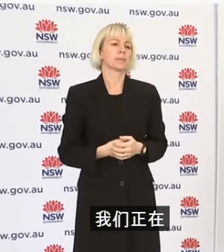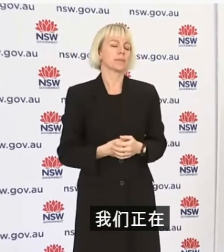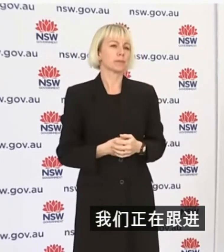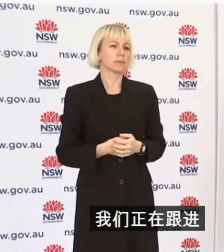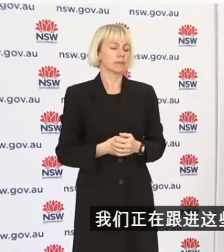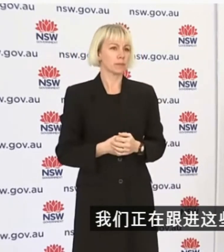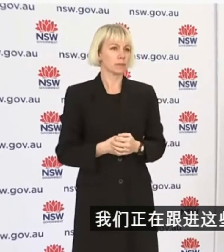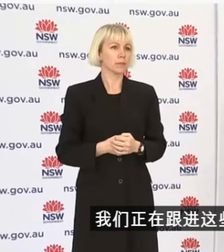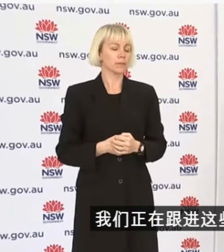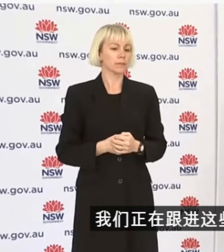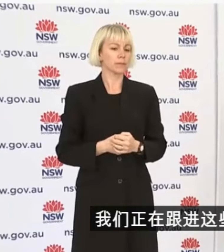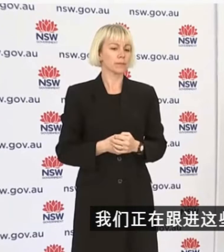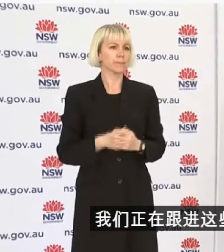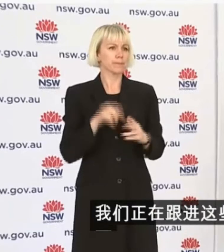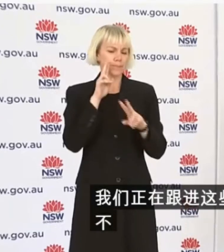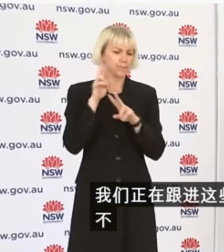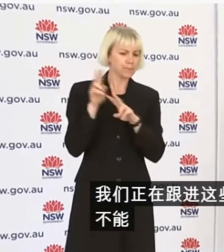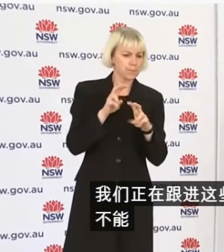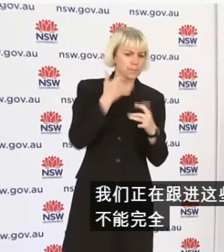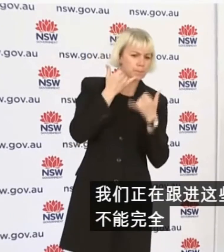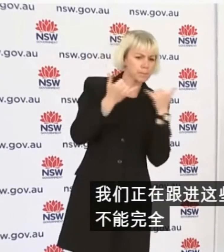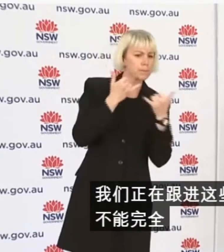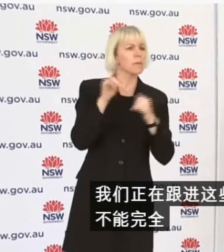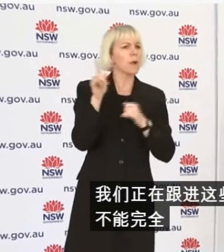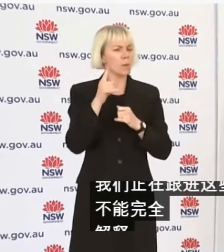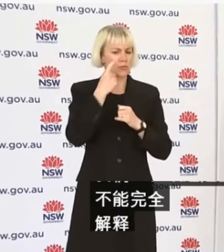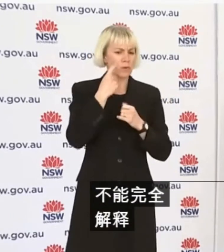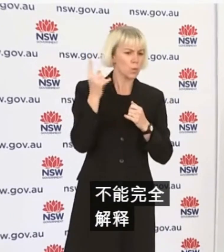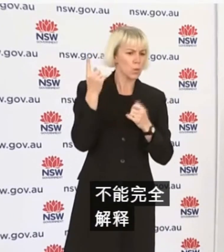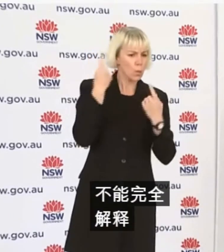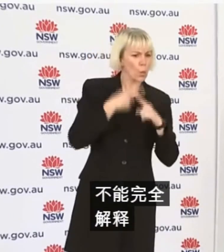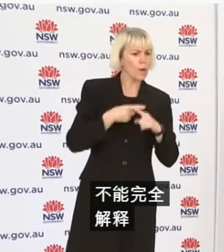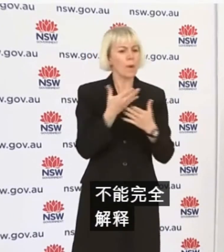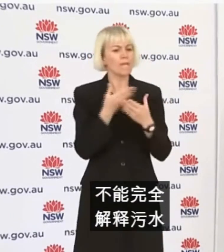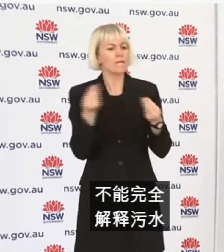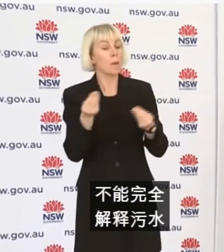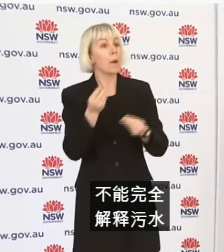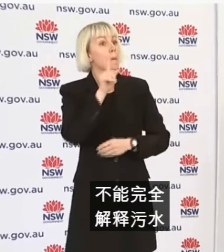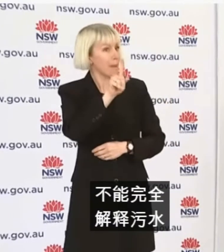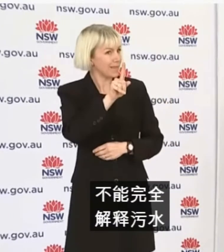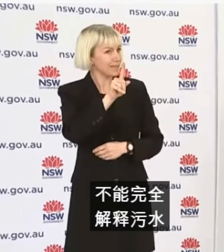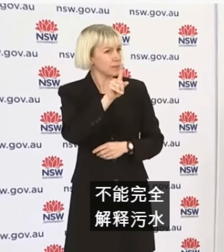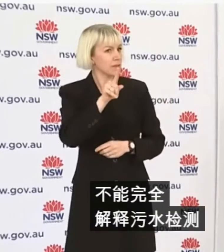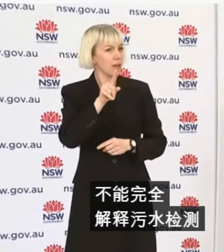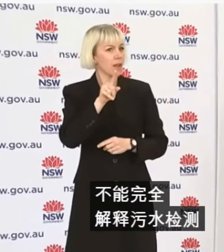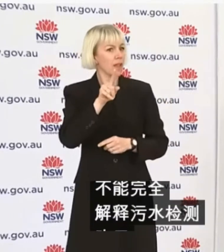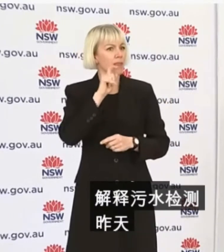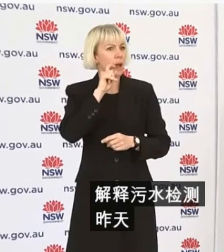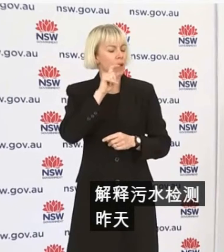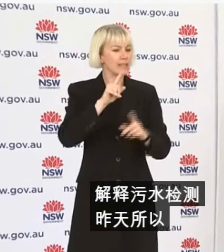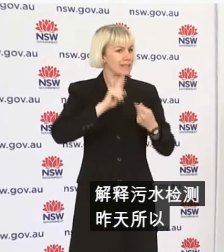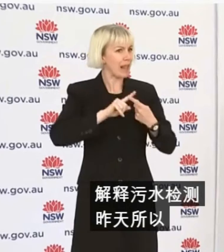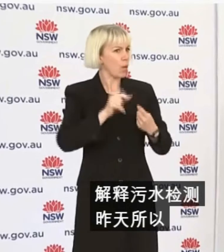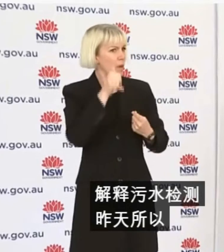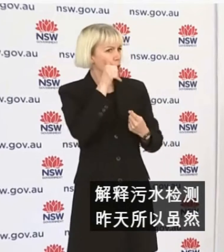we are following up those leads, it still doesn't totally explain the sewage detections yesterday. So